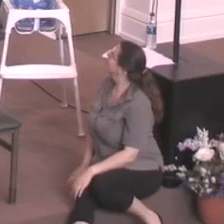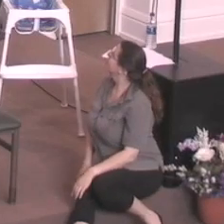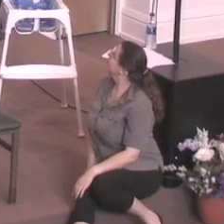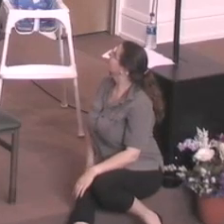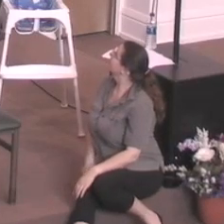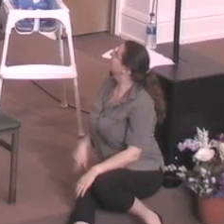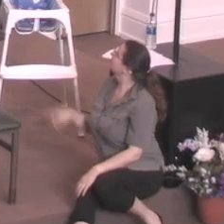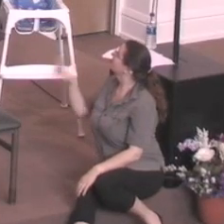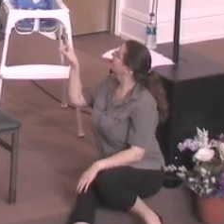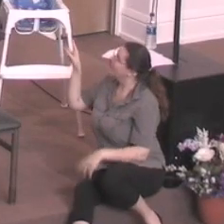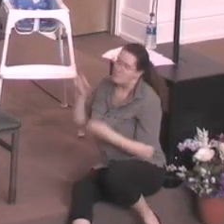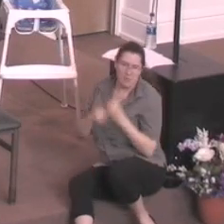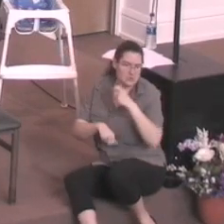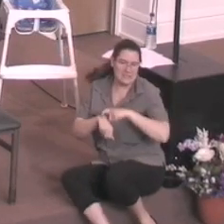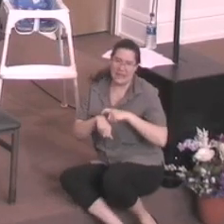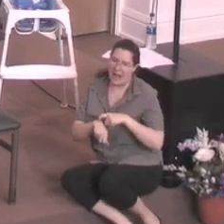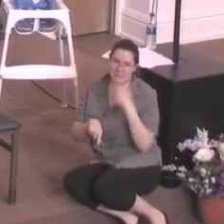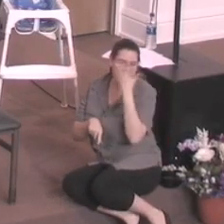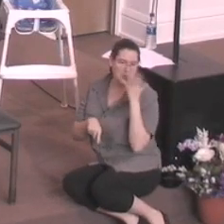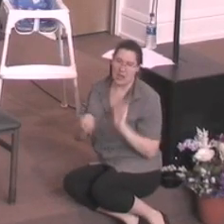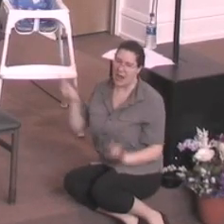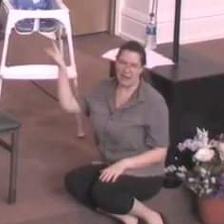Most of them don't look like this.